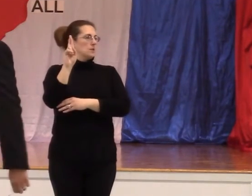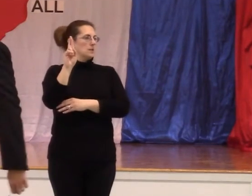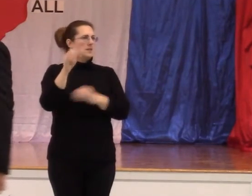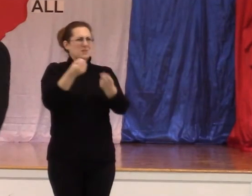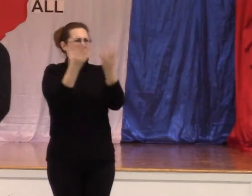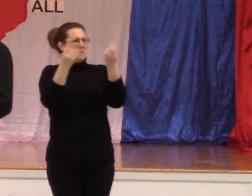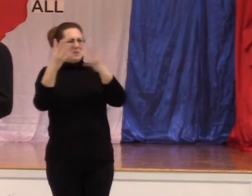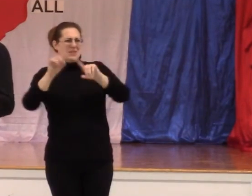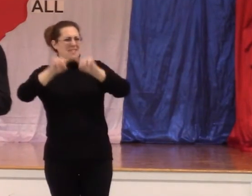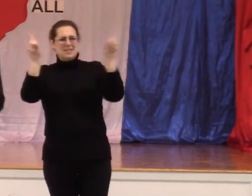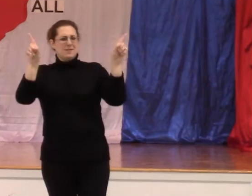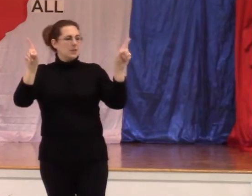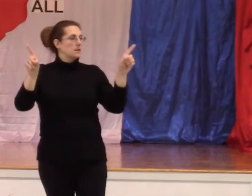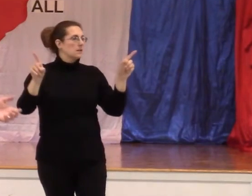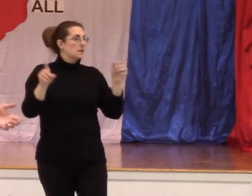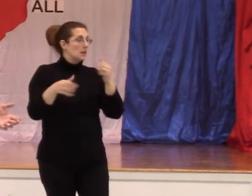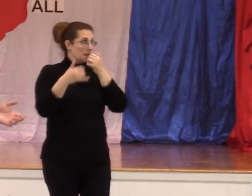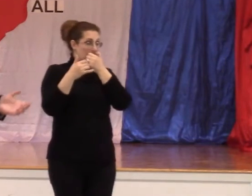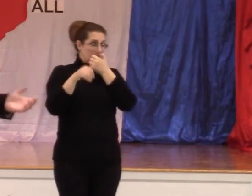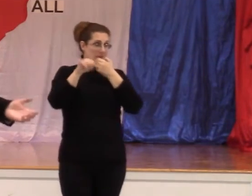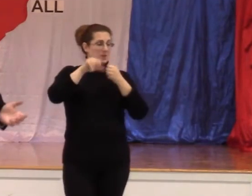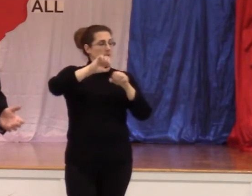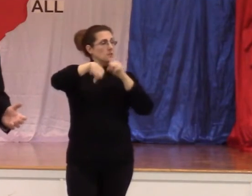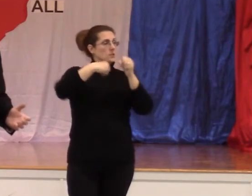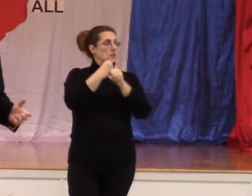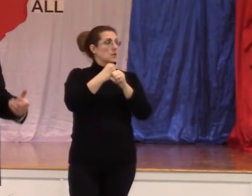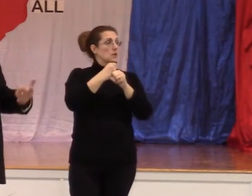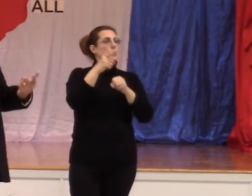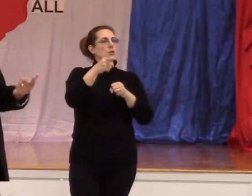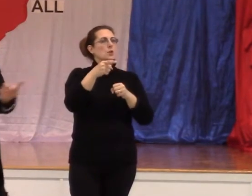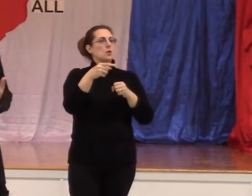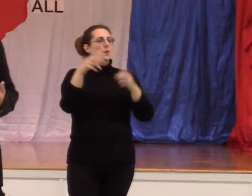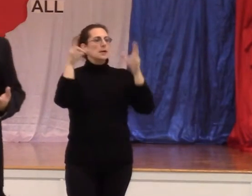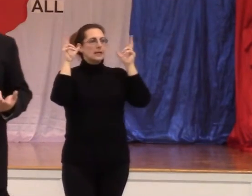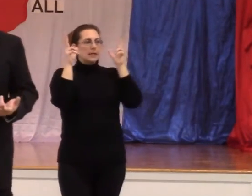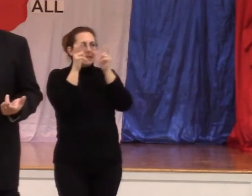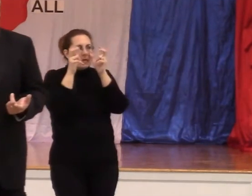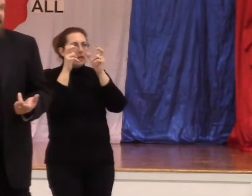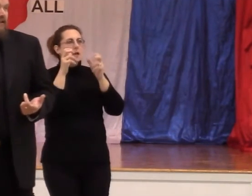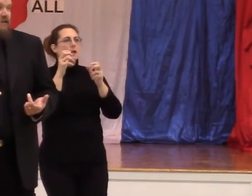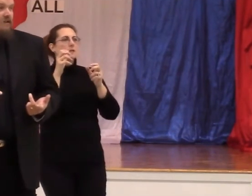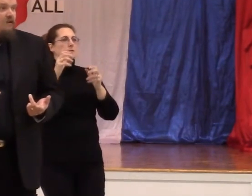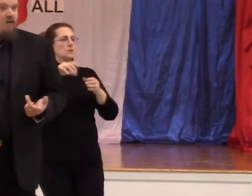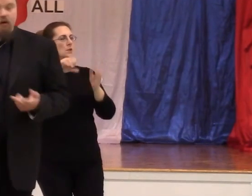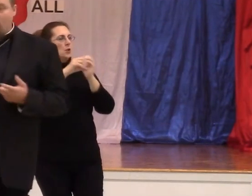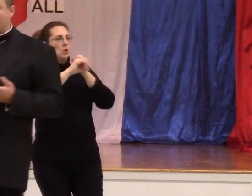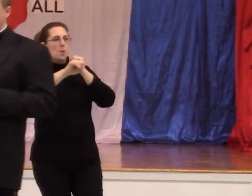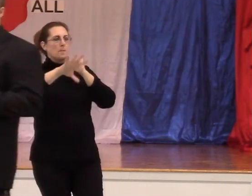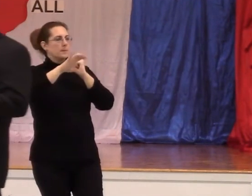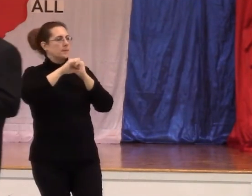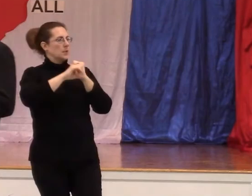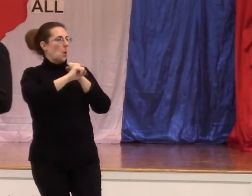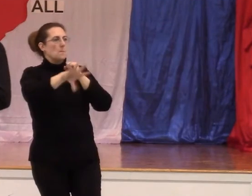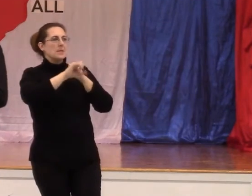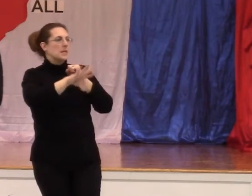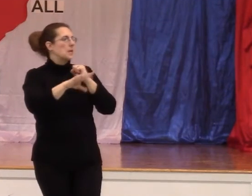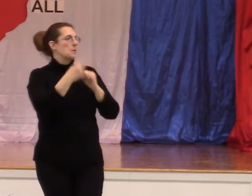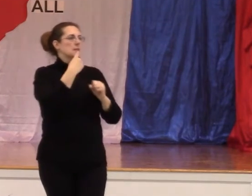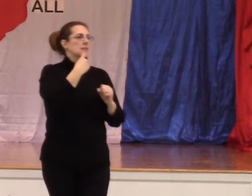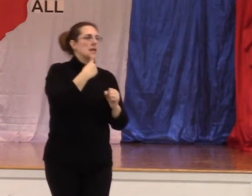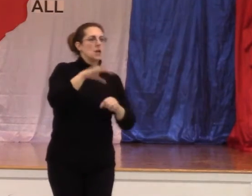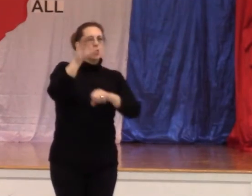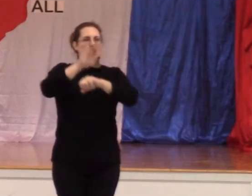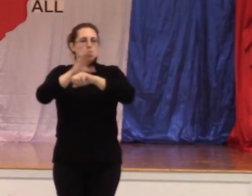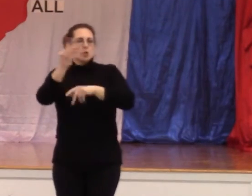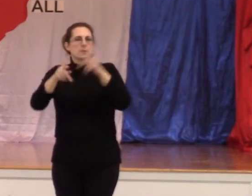of reformations. And of course, over this next couple of years, you're going to hear the media is going to chime in. All kinds of church bodies are going to